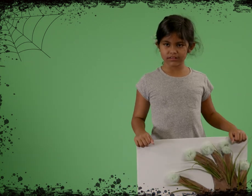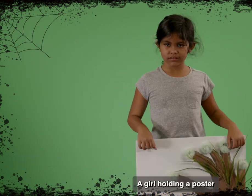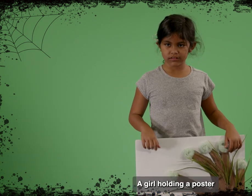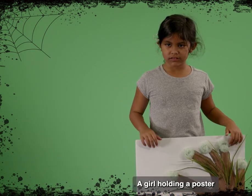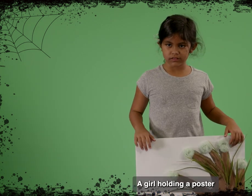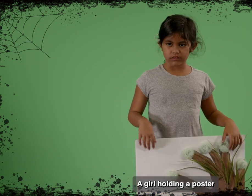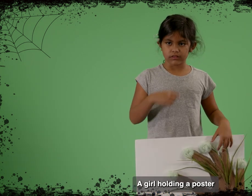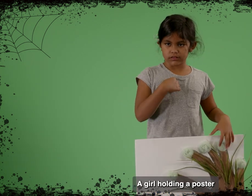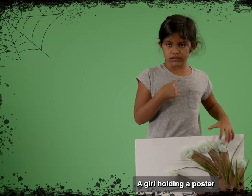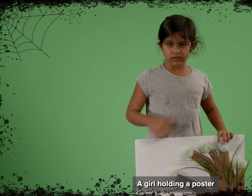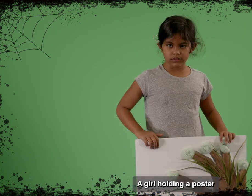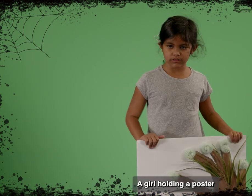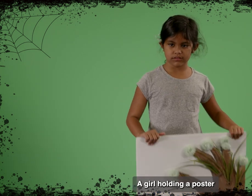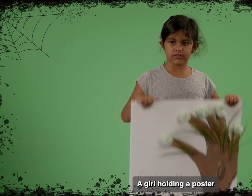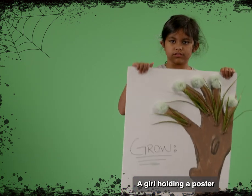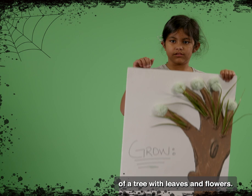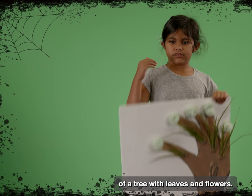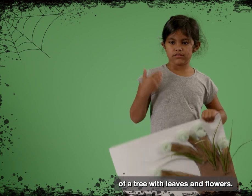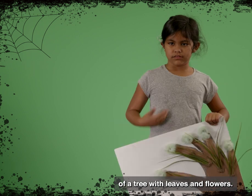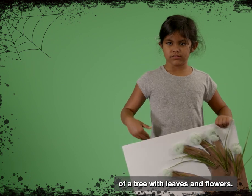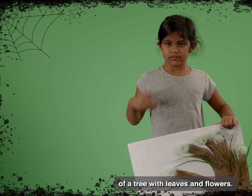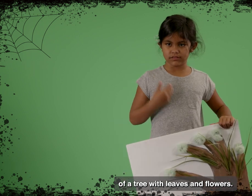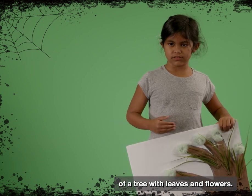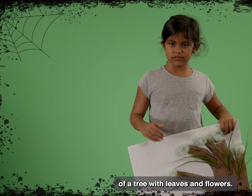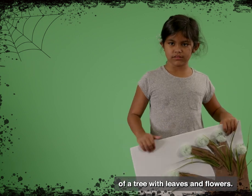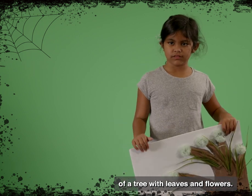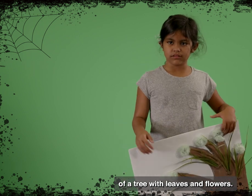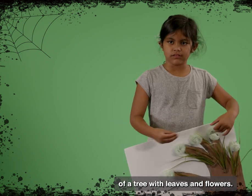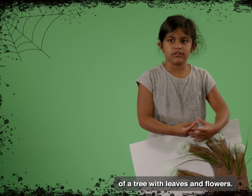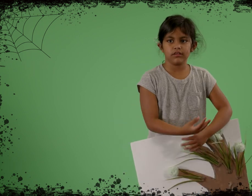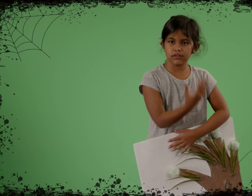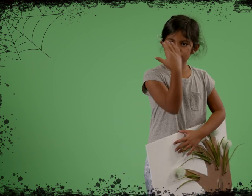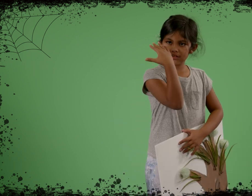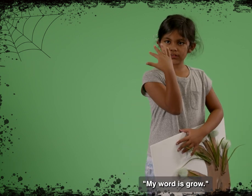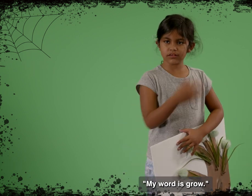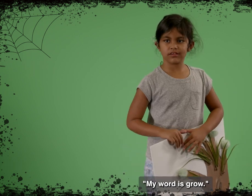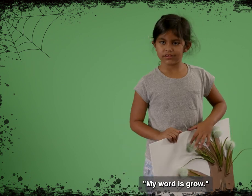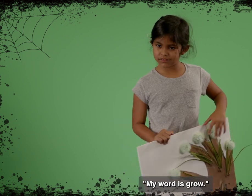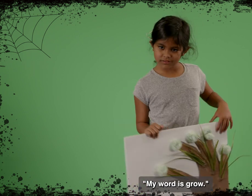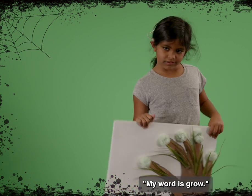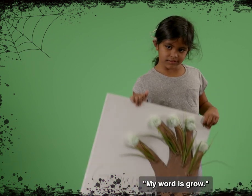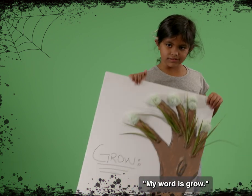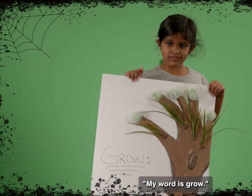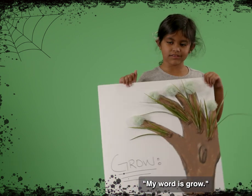A girl holding a poster of a tree with leaves and flowers. My word is grow.